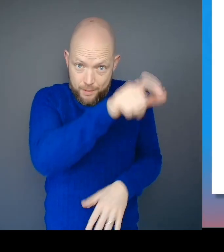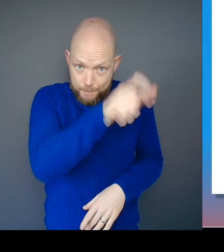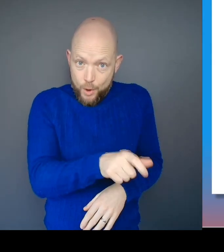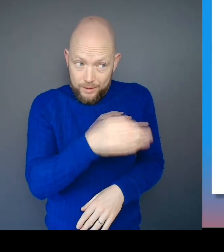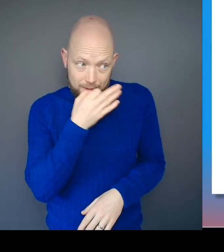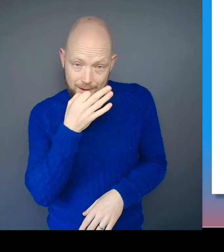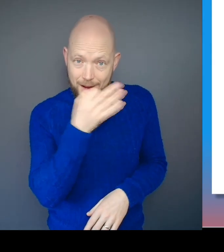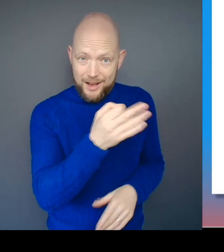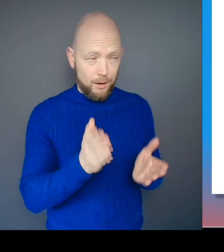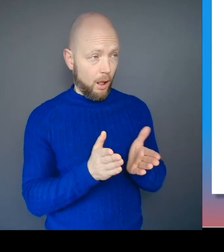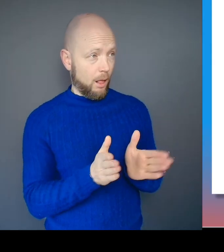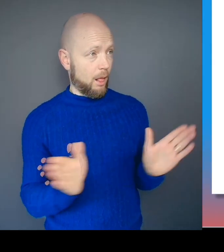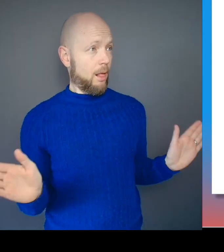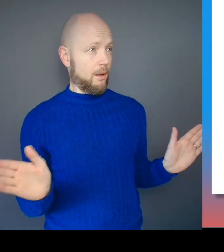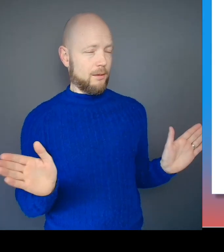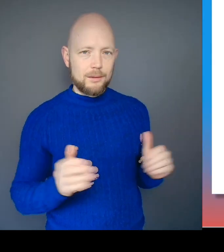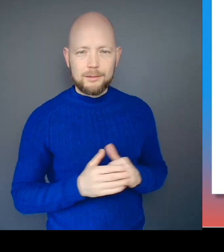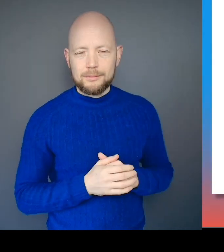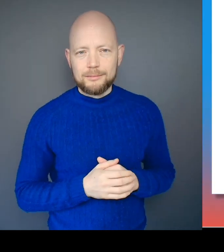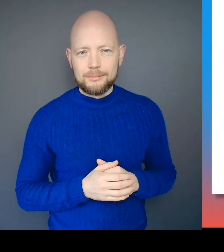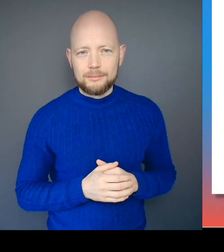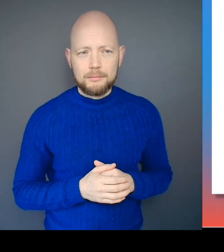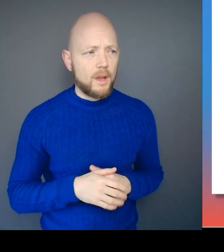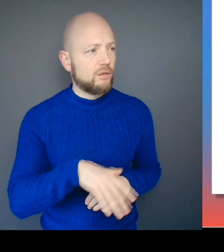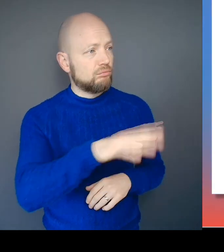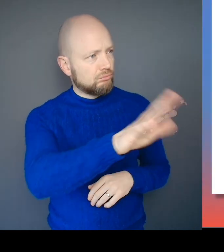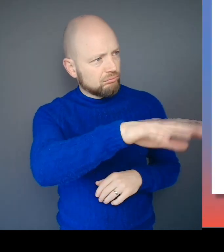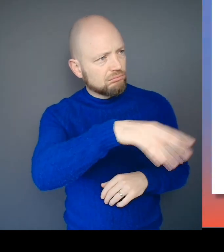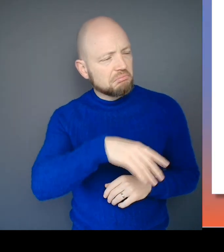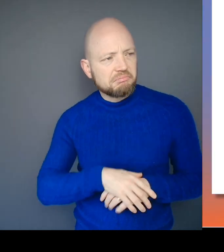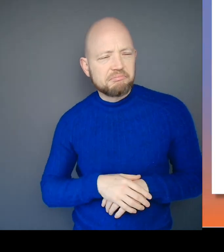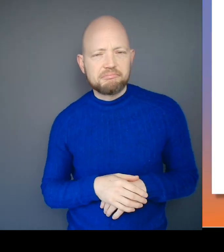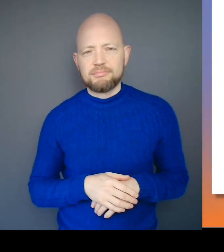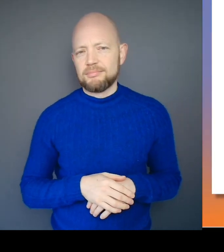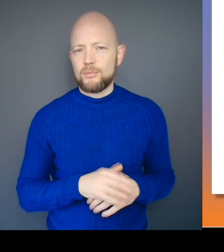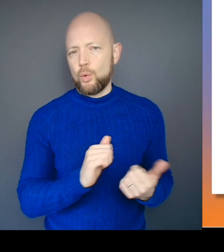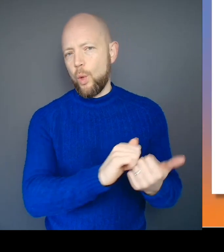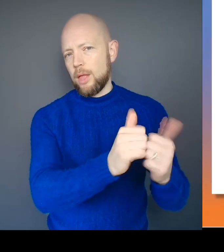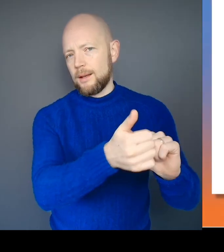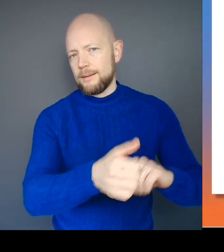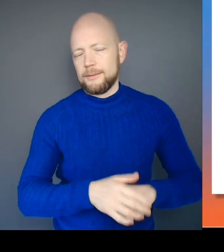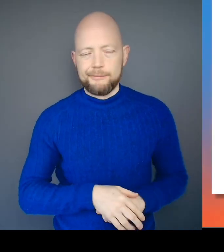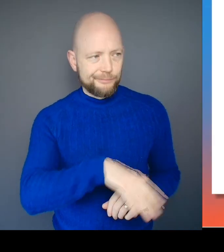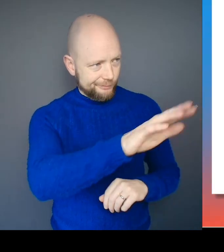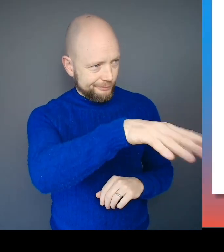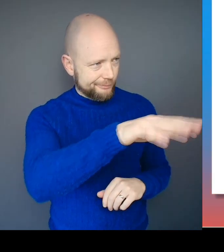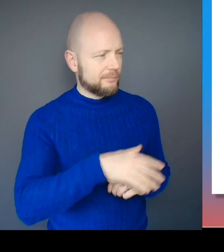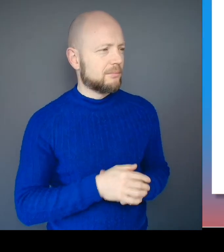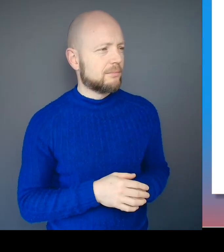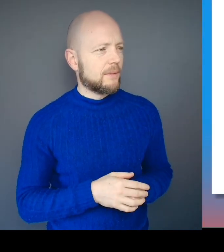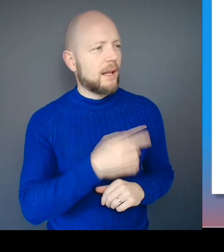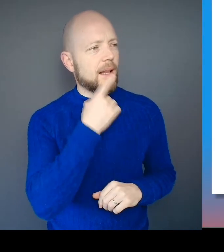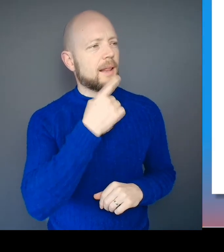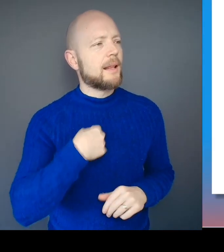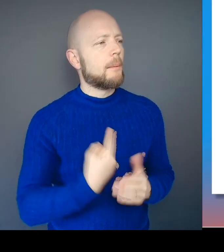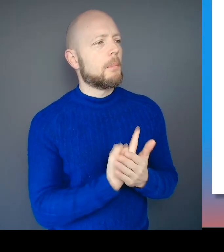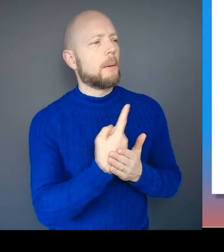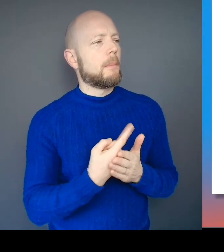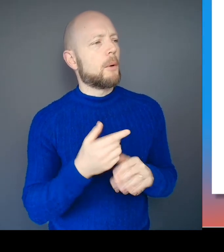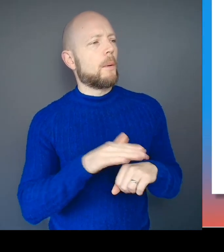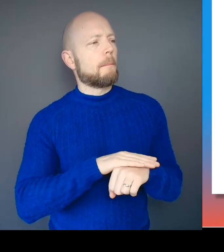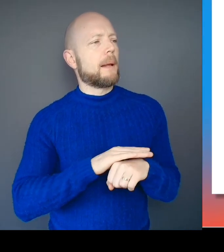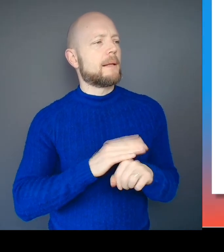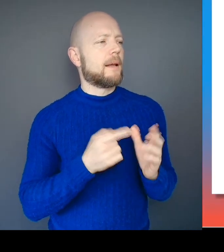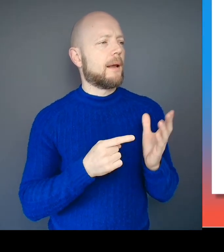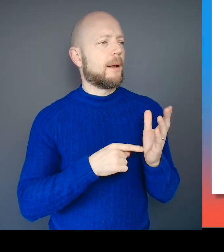delegating a task to a person. If I just said to a junior person in my organization or to a colleague in my